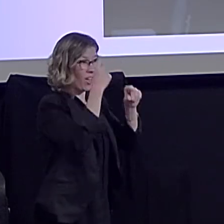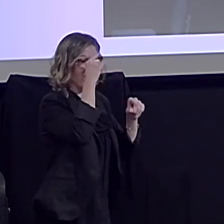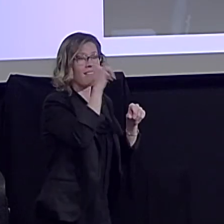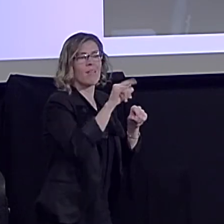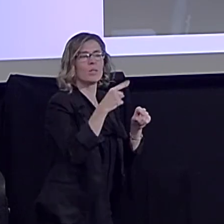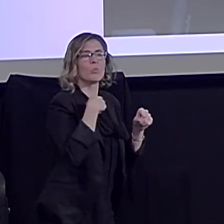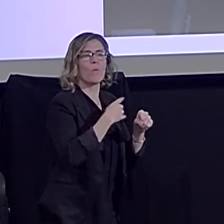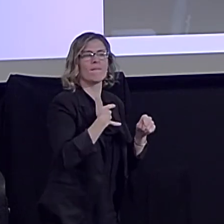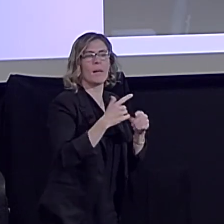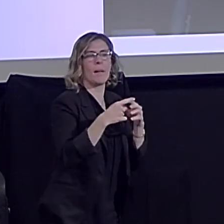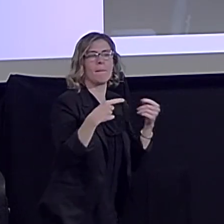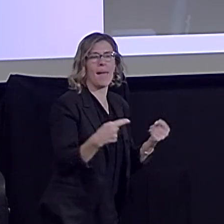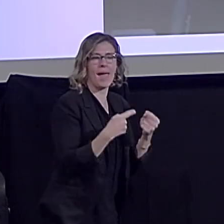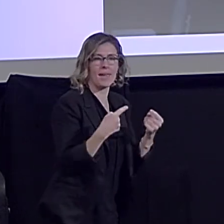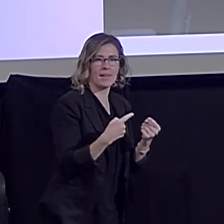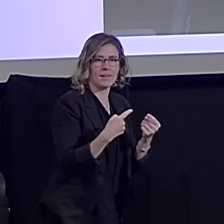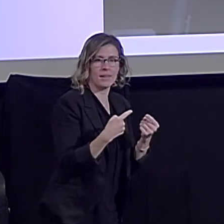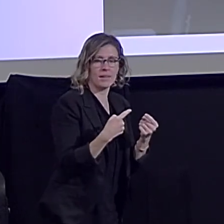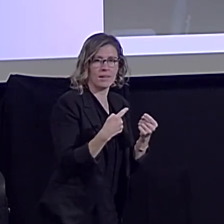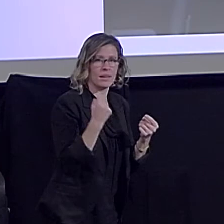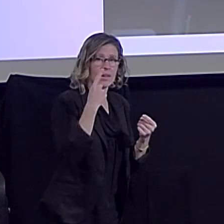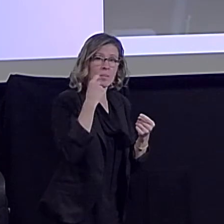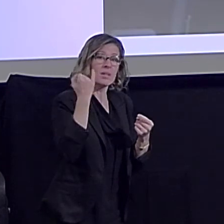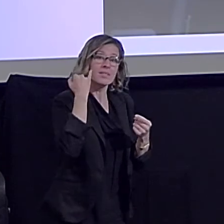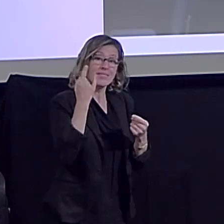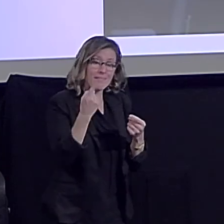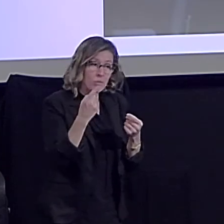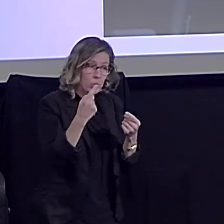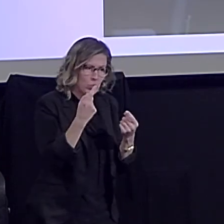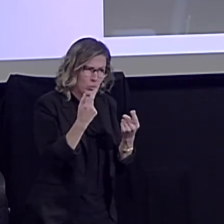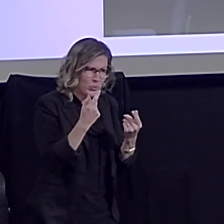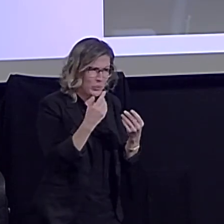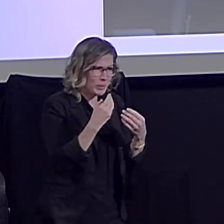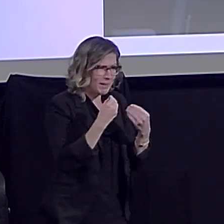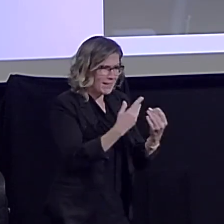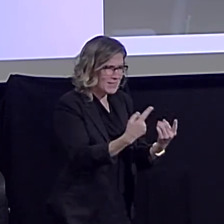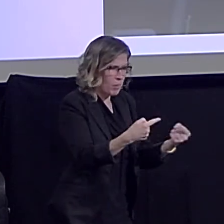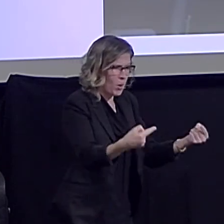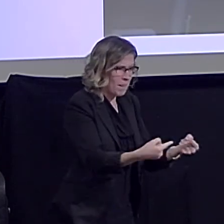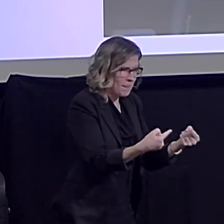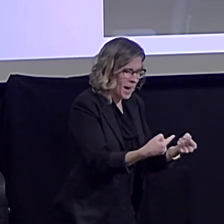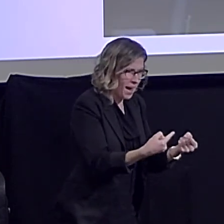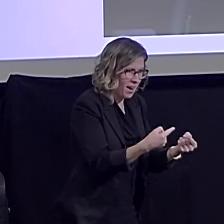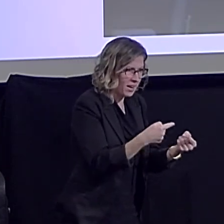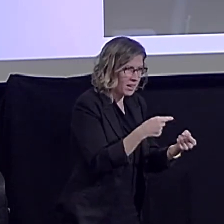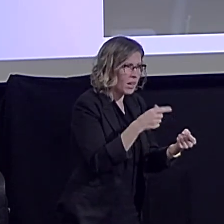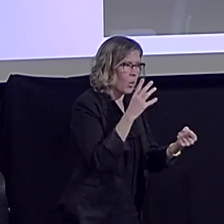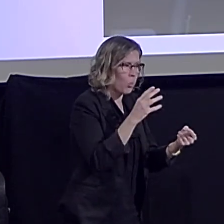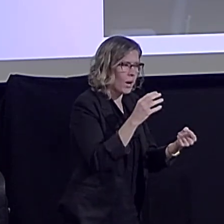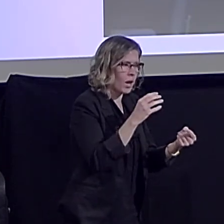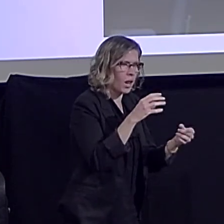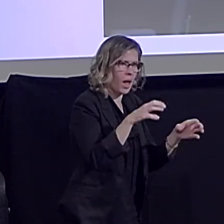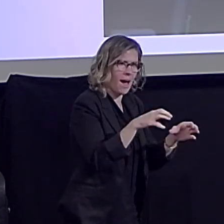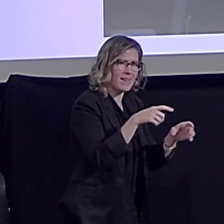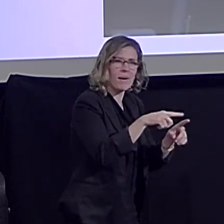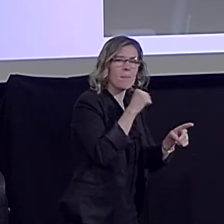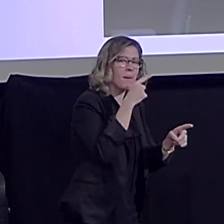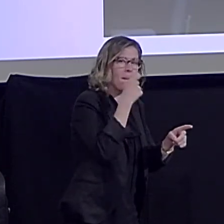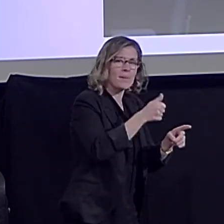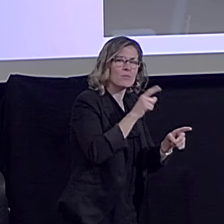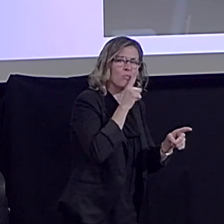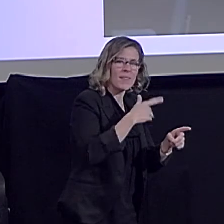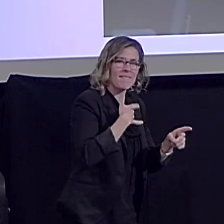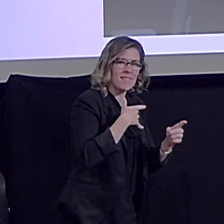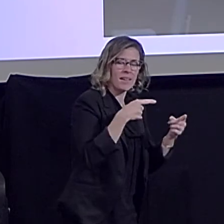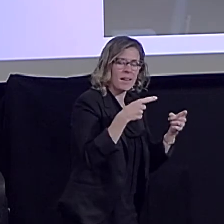well, because it's true, if you give a painful stimulus, you have activation of this area, but not because it's painful area. The